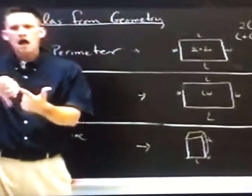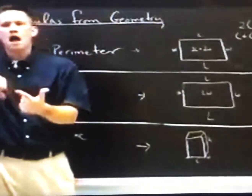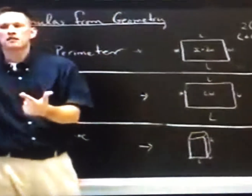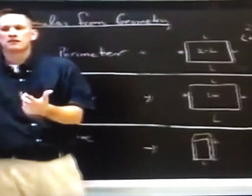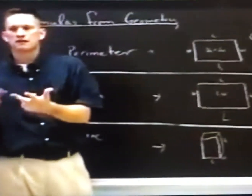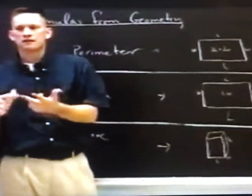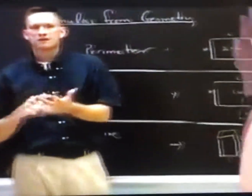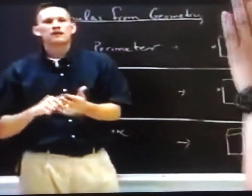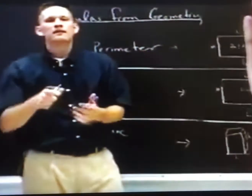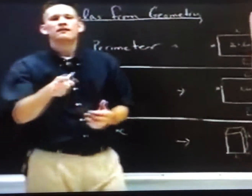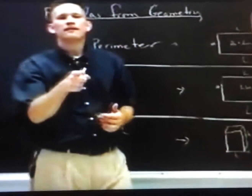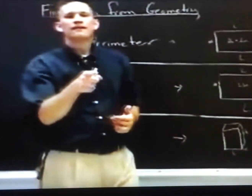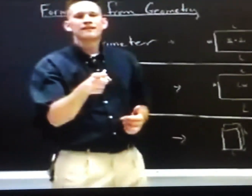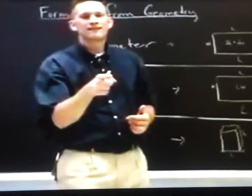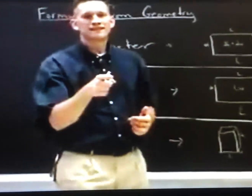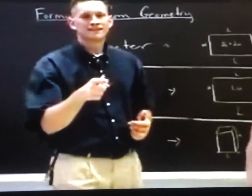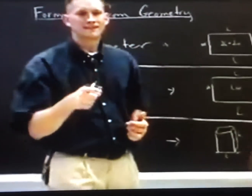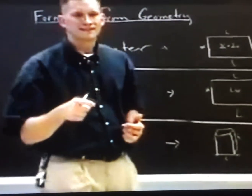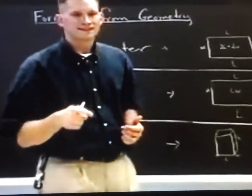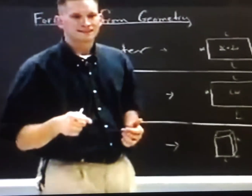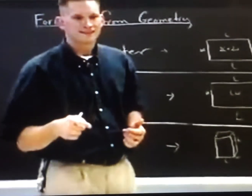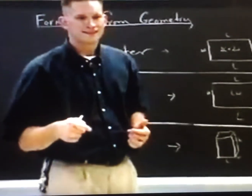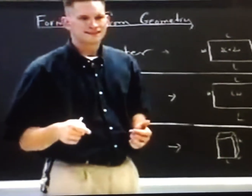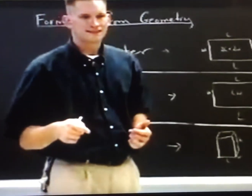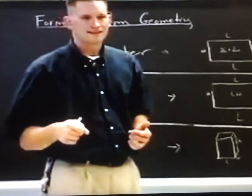It means the same thing as just another way. Anybody know of any other ways?